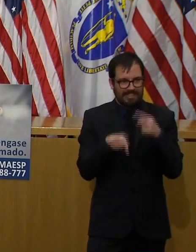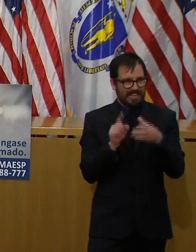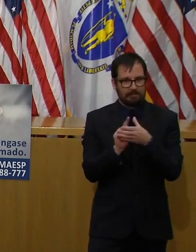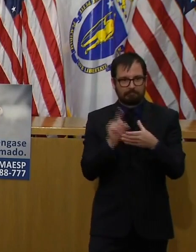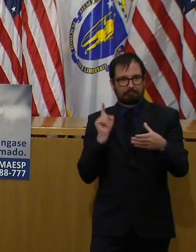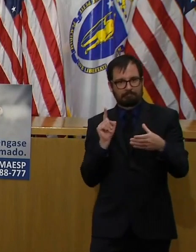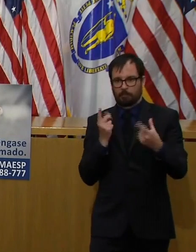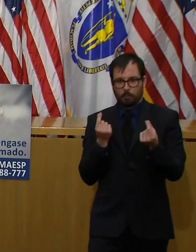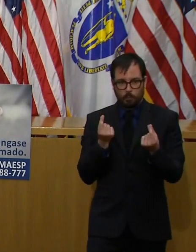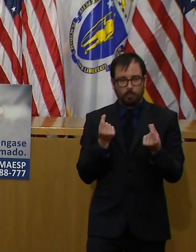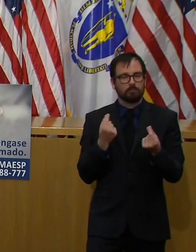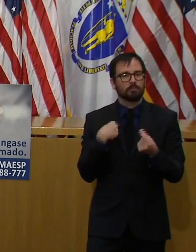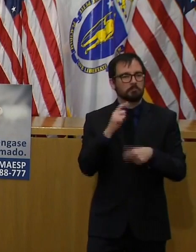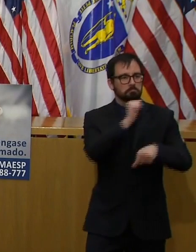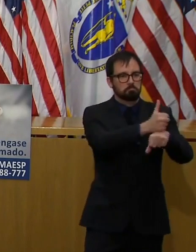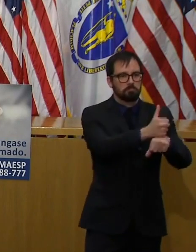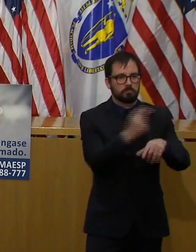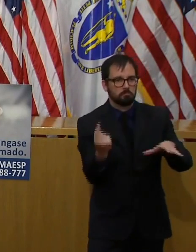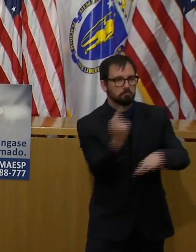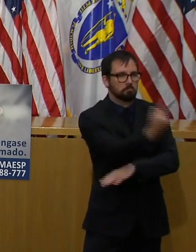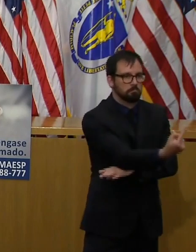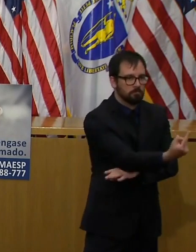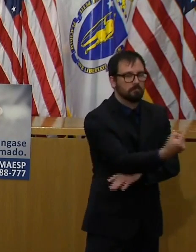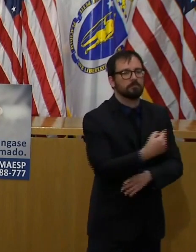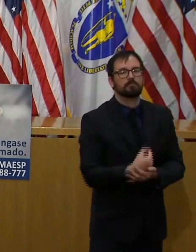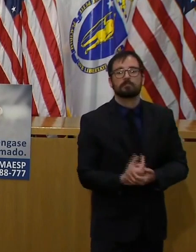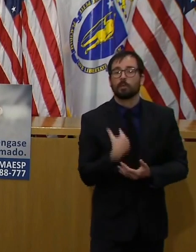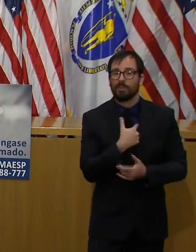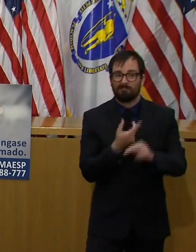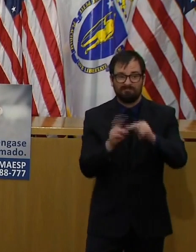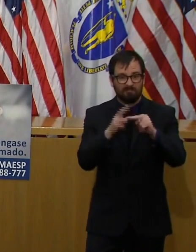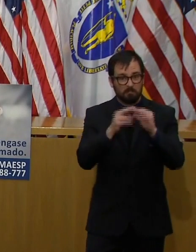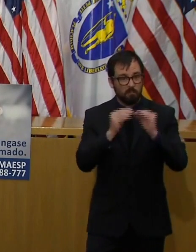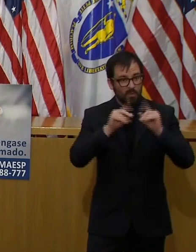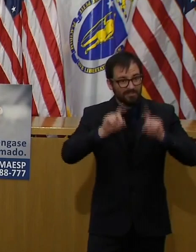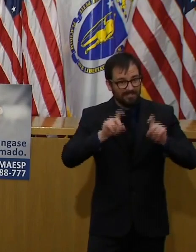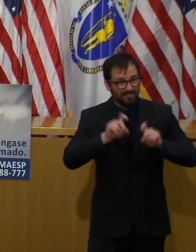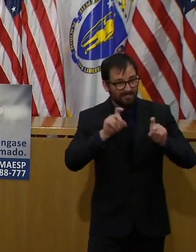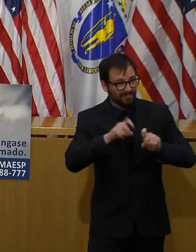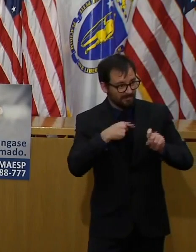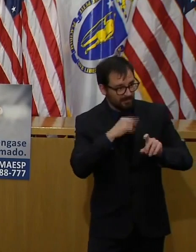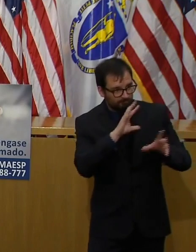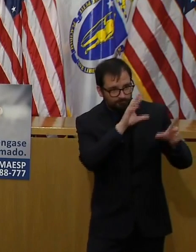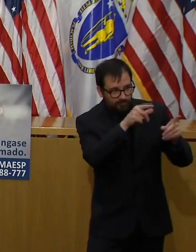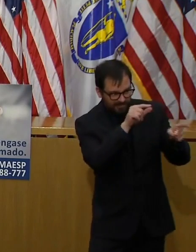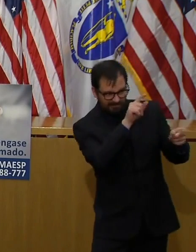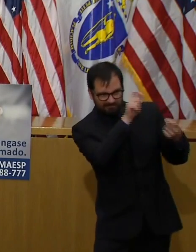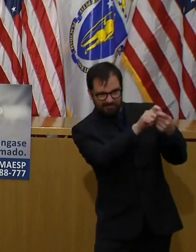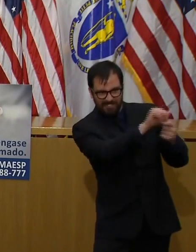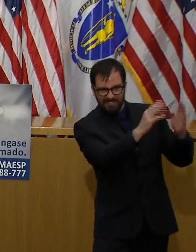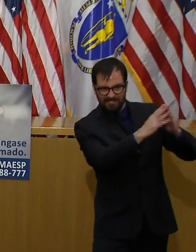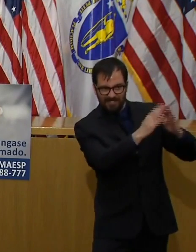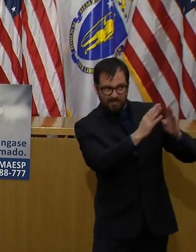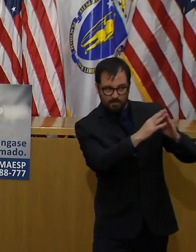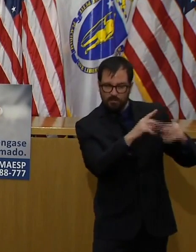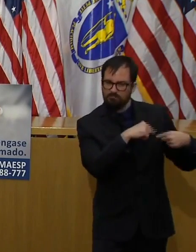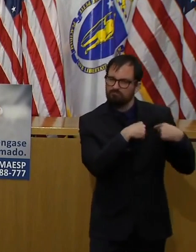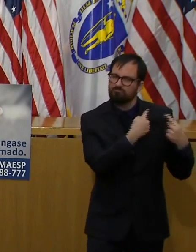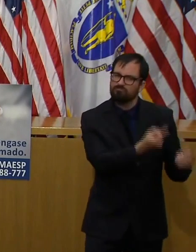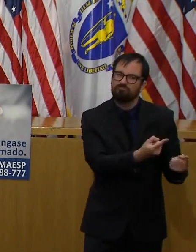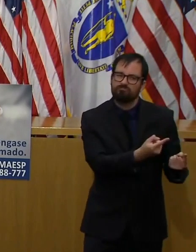responded to that within 24 hours of being asked by the city. And we've been in constant contact with city officials for the past 4 months, practically every